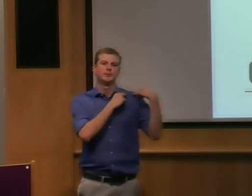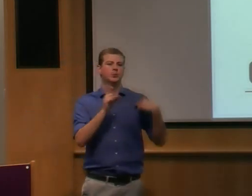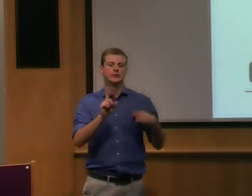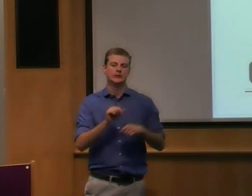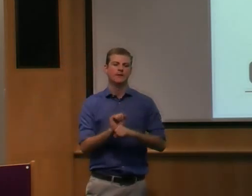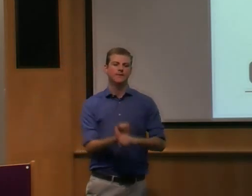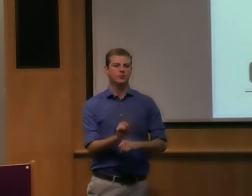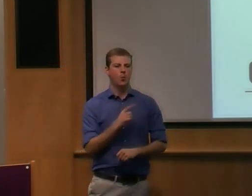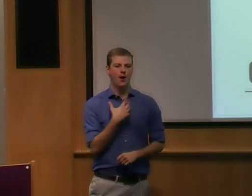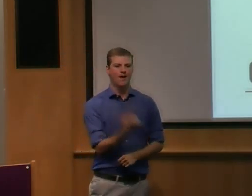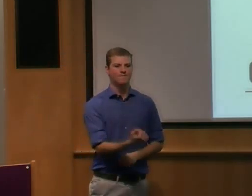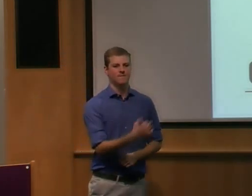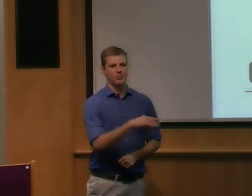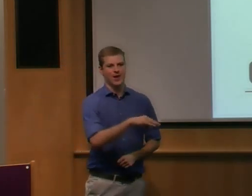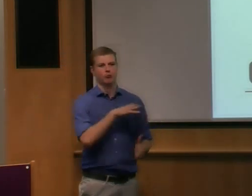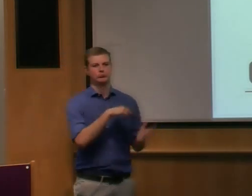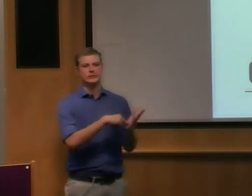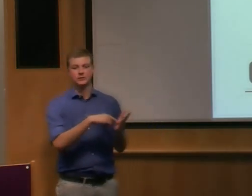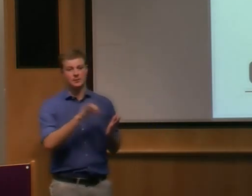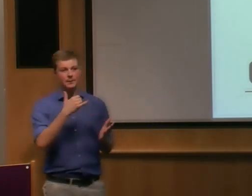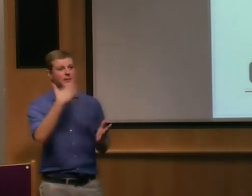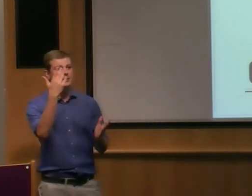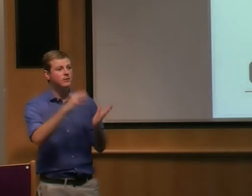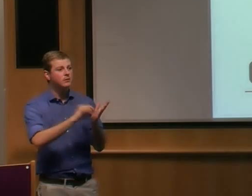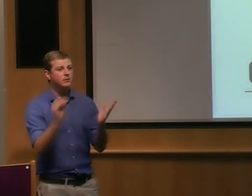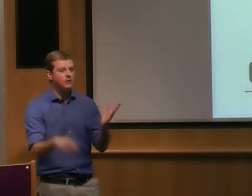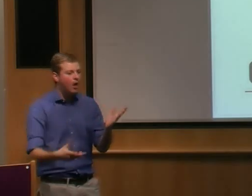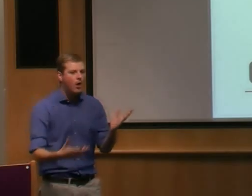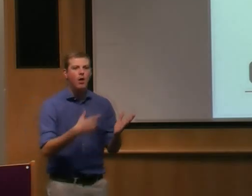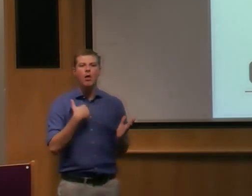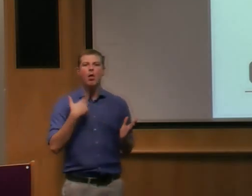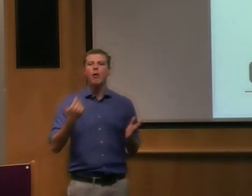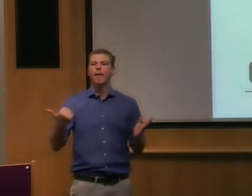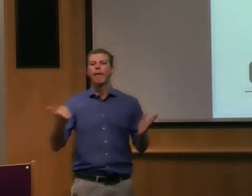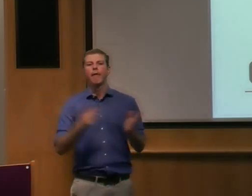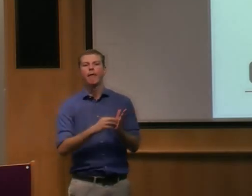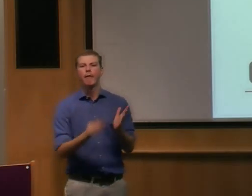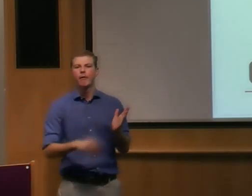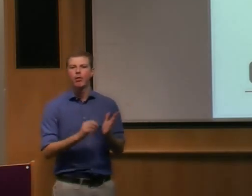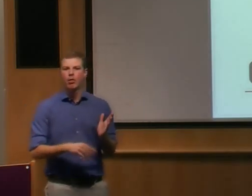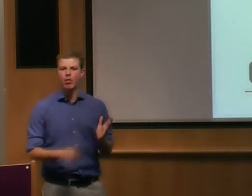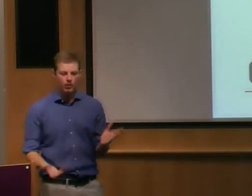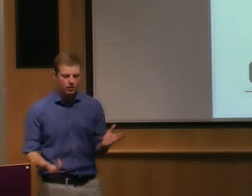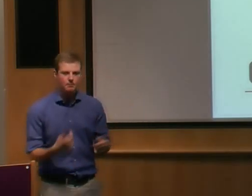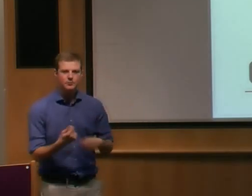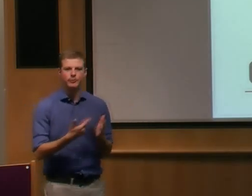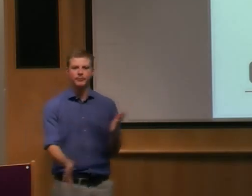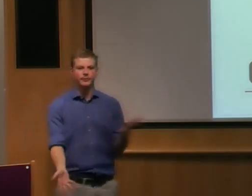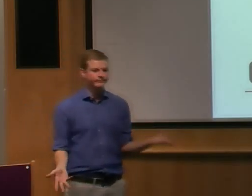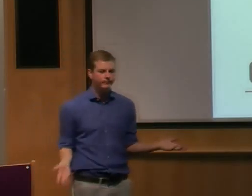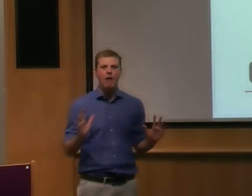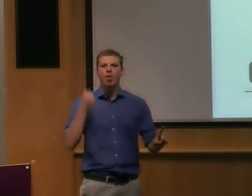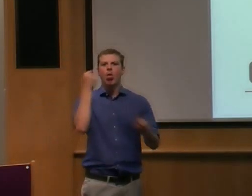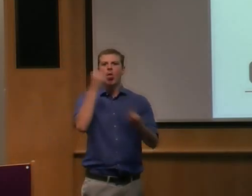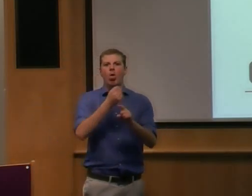time. We are responsible to defend what we have now on the statute books, because otherwise they will